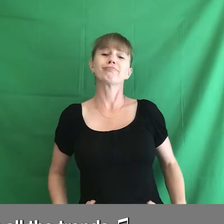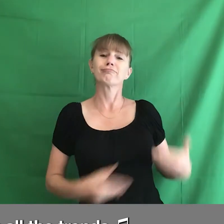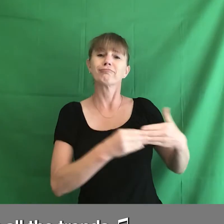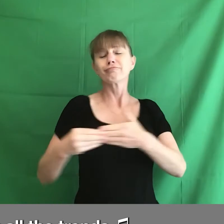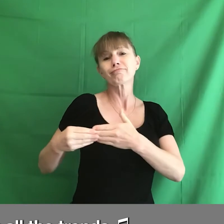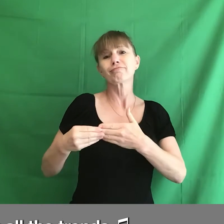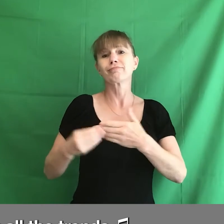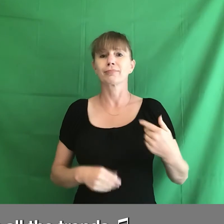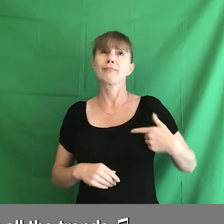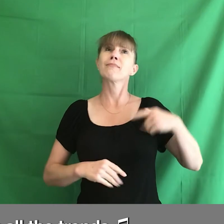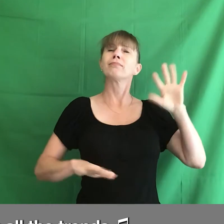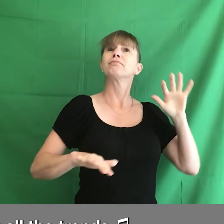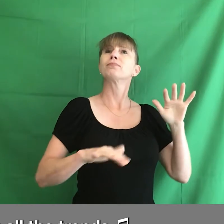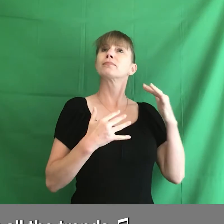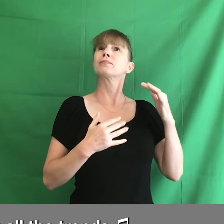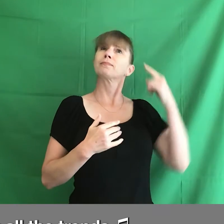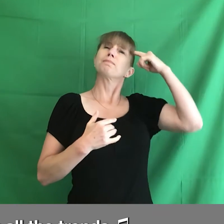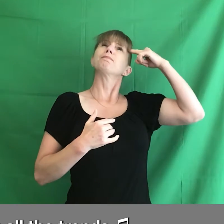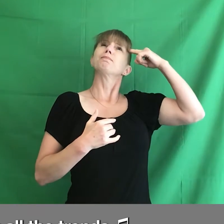trends, emphasise